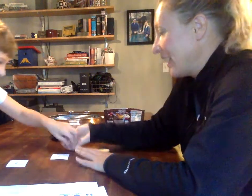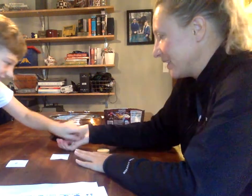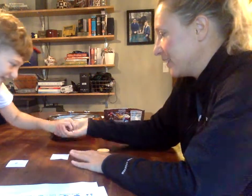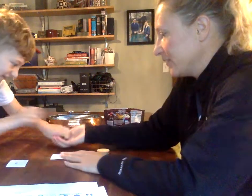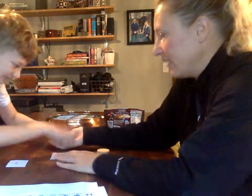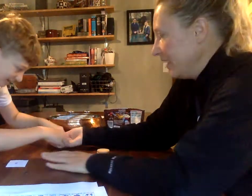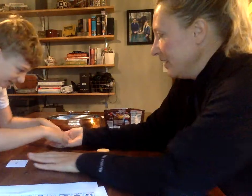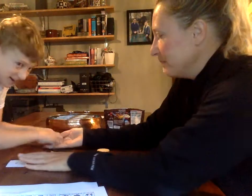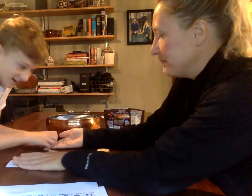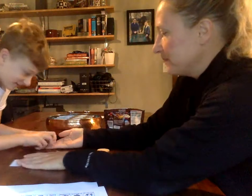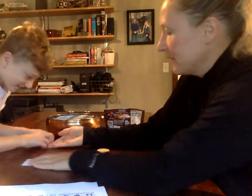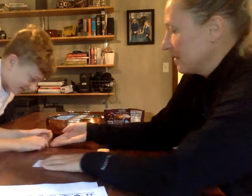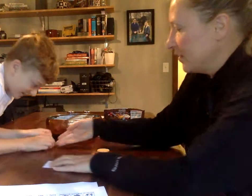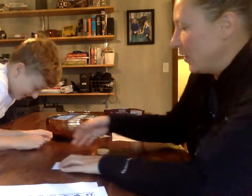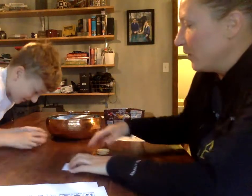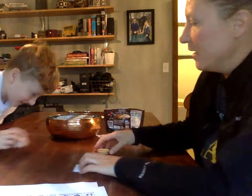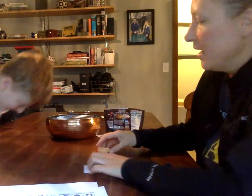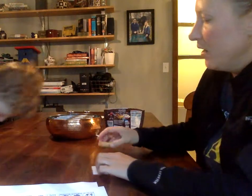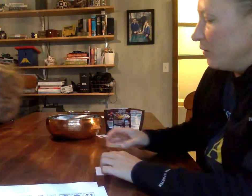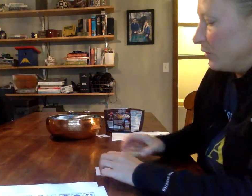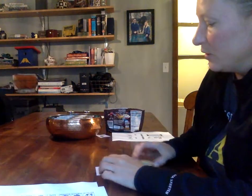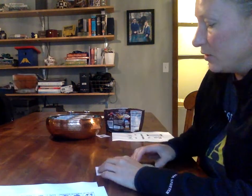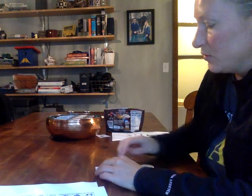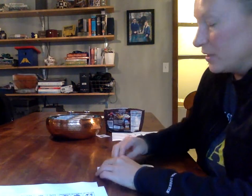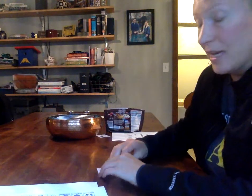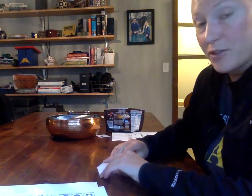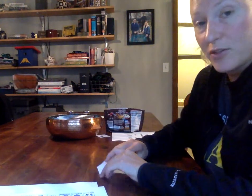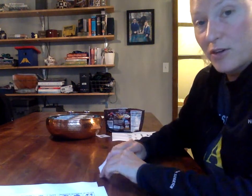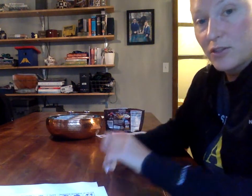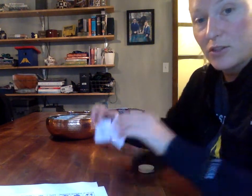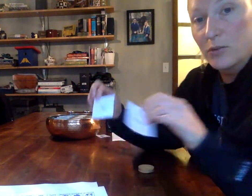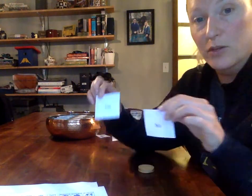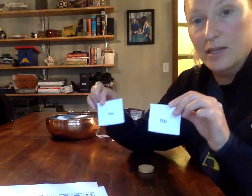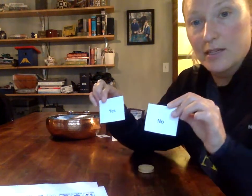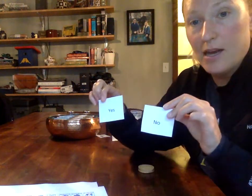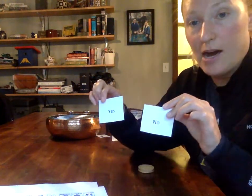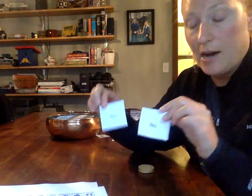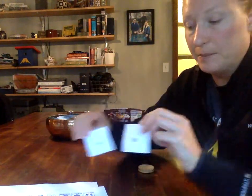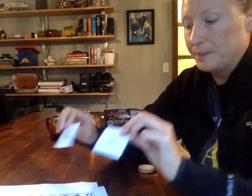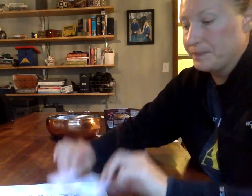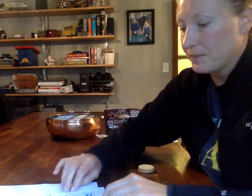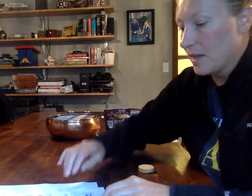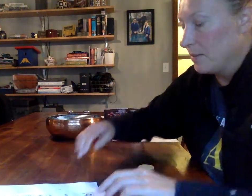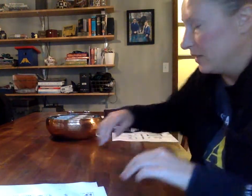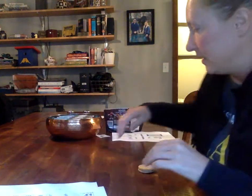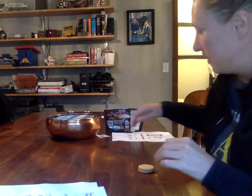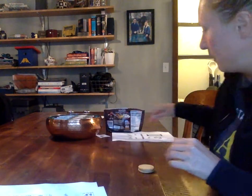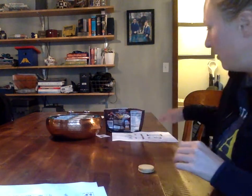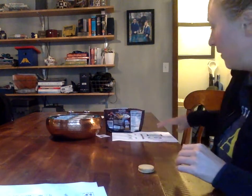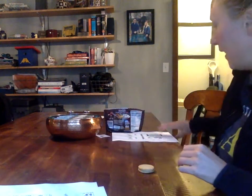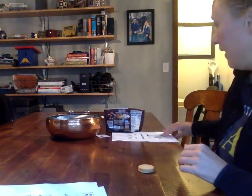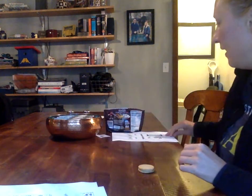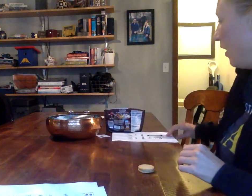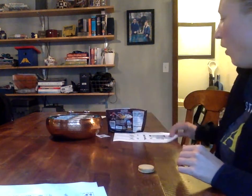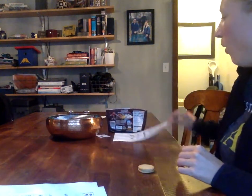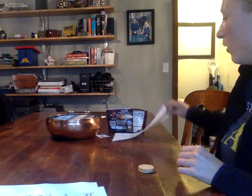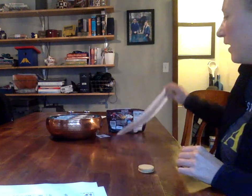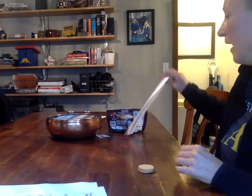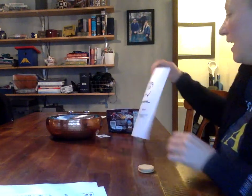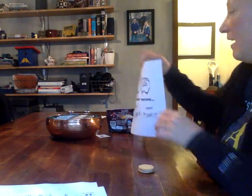Yes, right? So you can use the yes or no to work on abilities to communicate. Or if